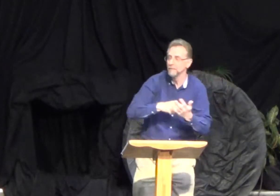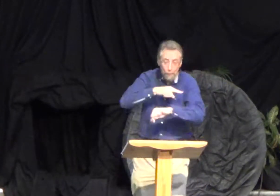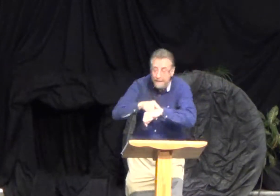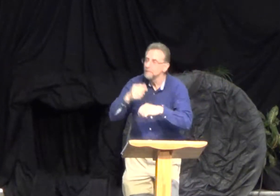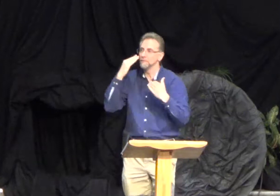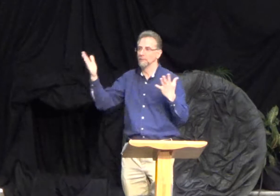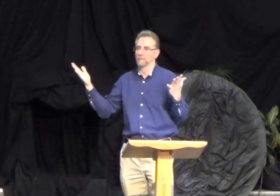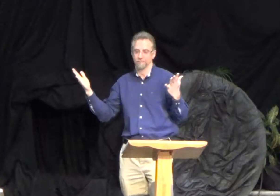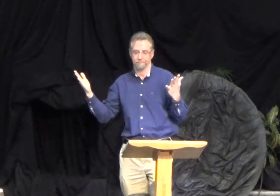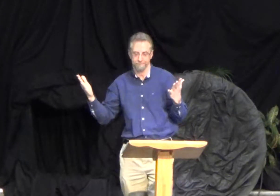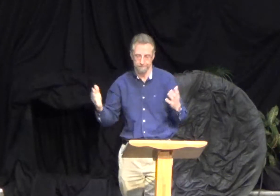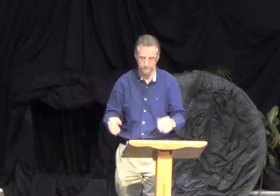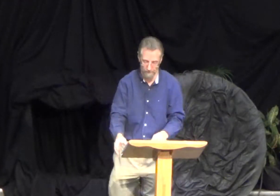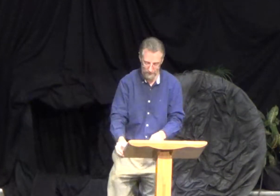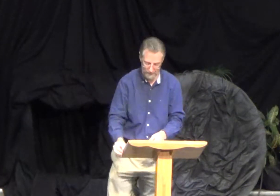And it doesn't say when you return.